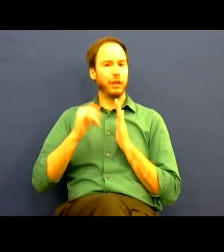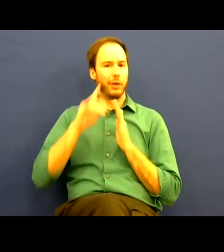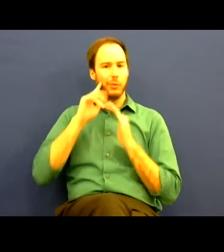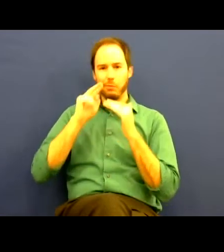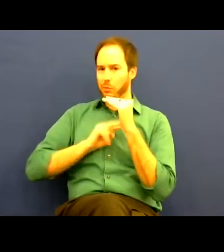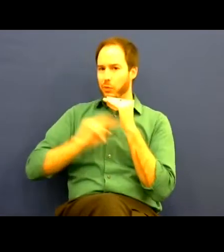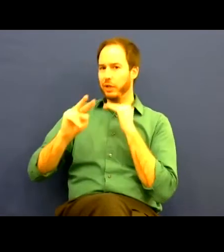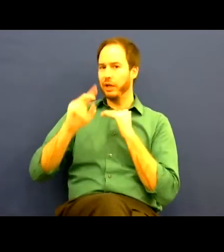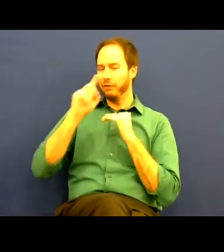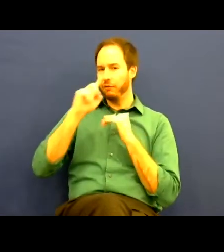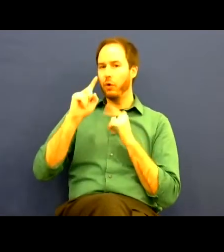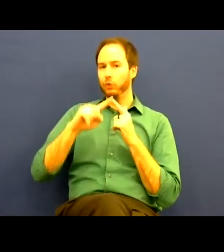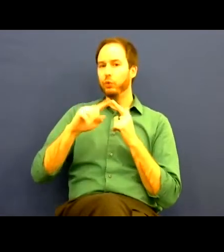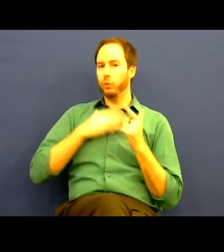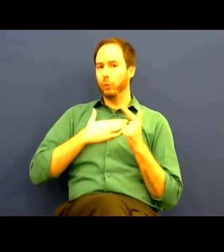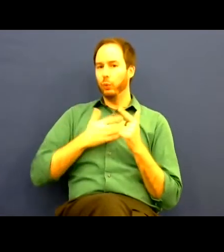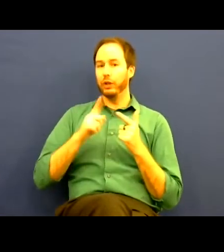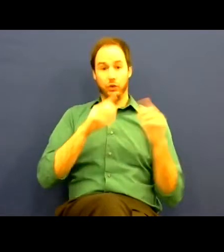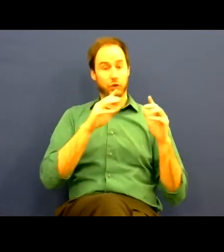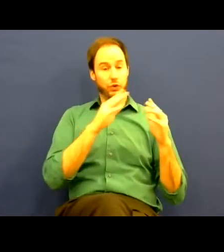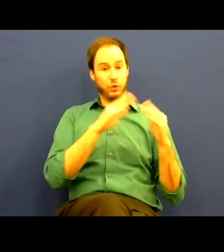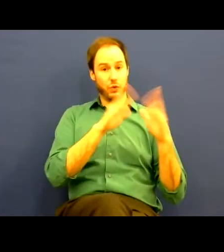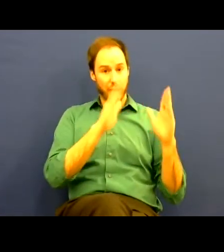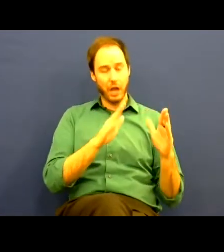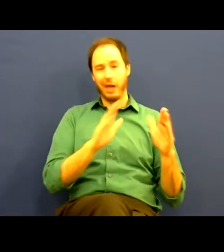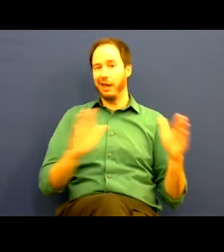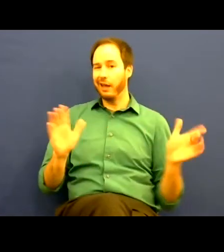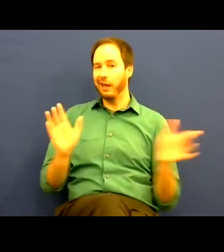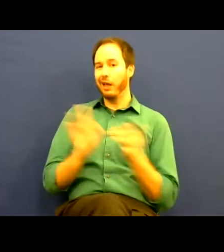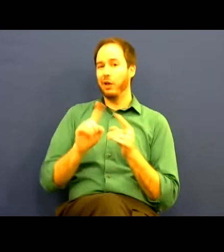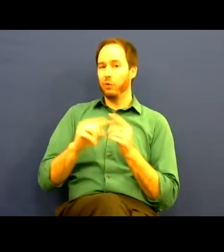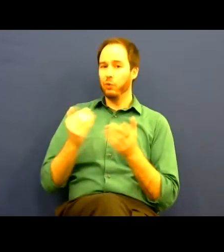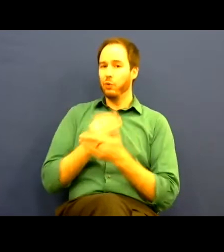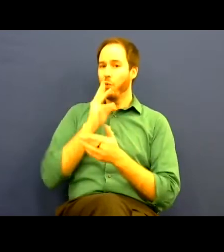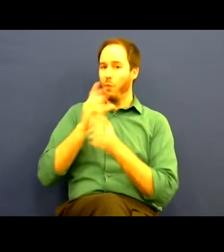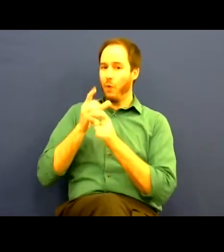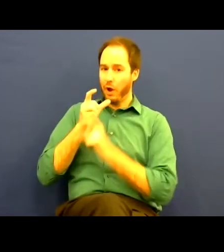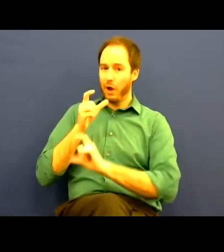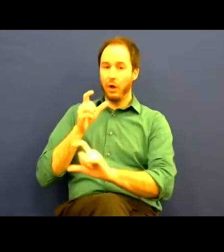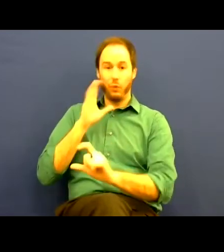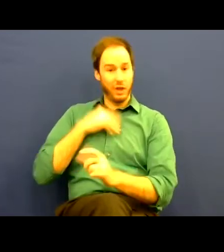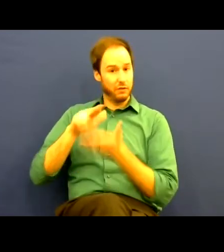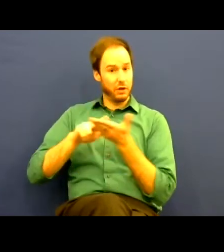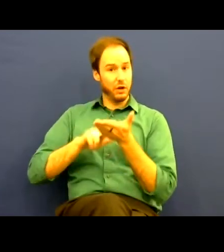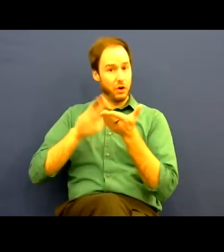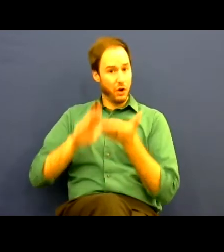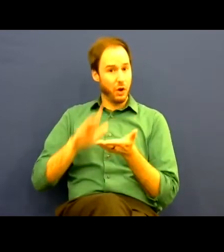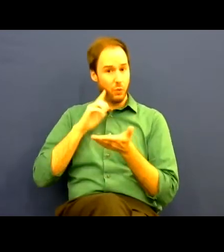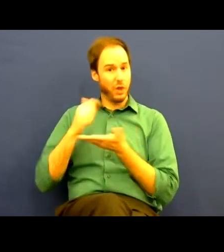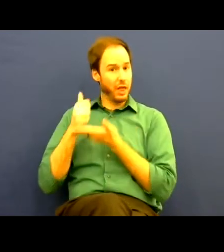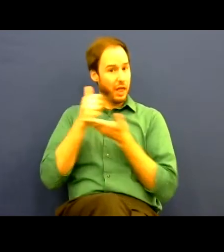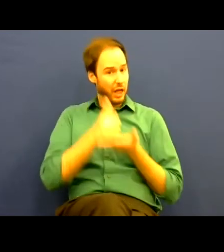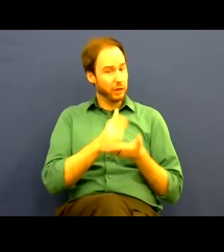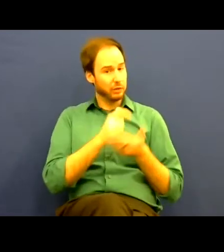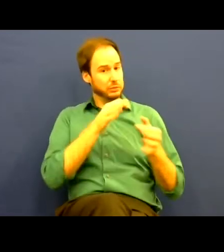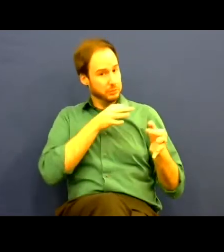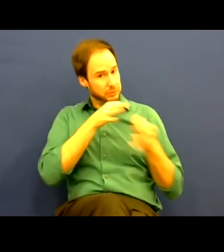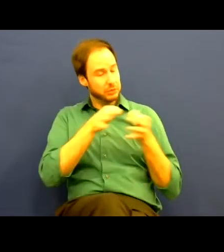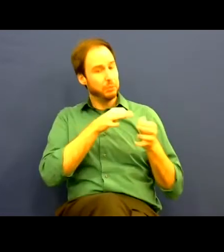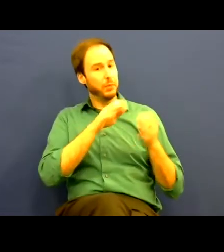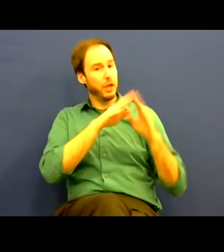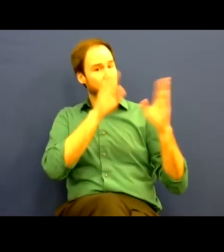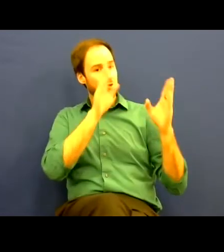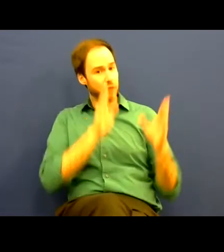predicted for hooking up the various services. Is there going to be a contractor that will help the residents to do